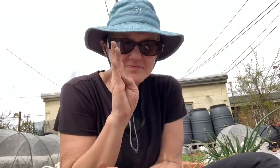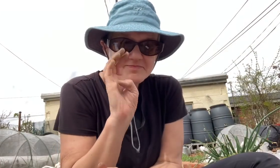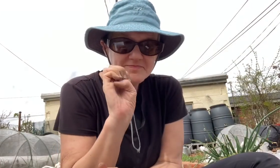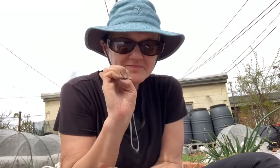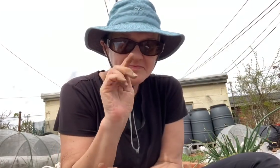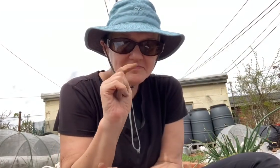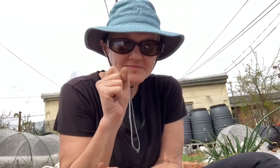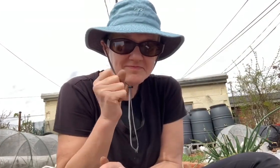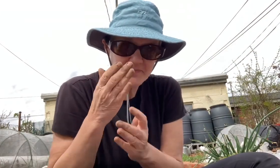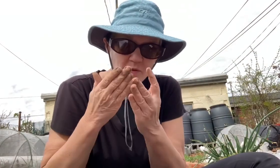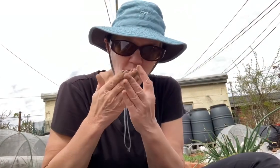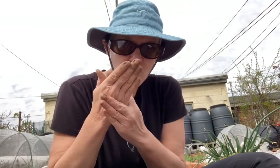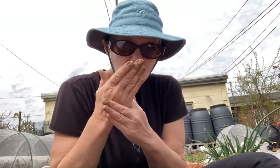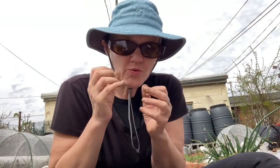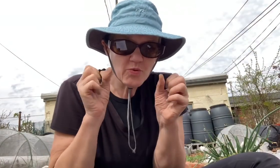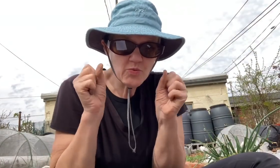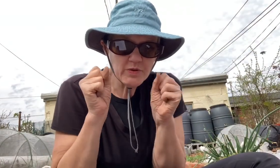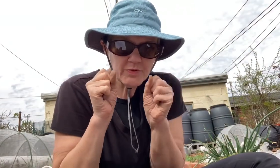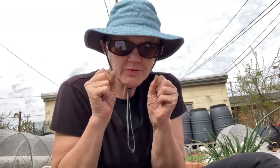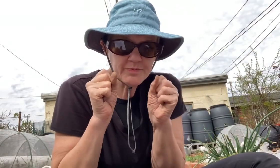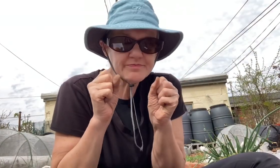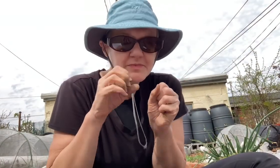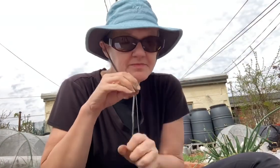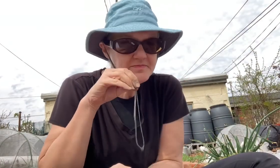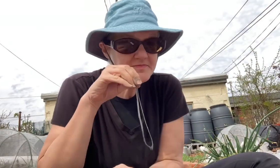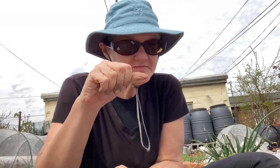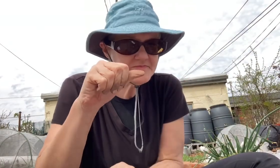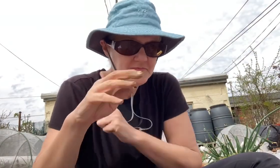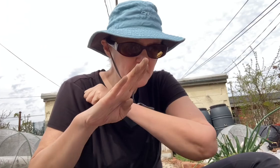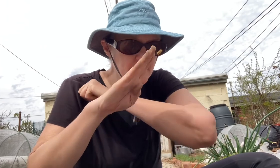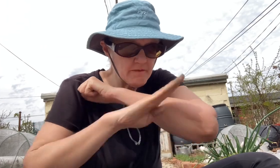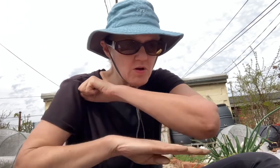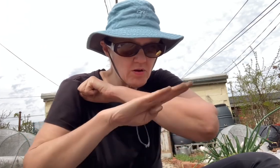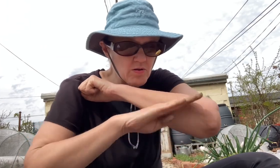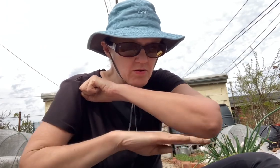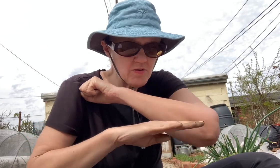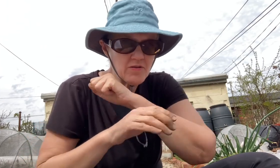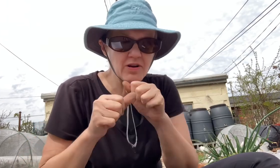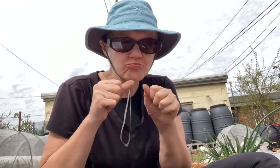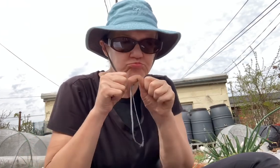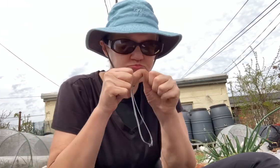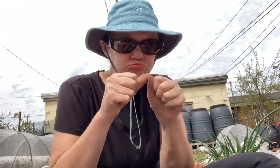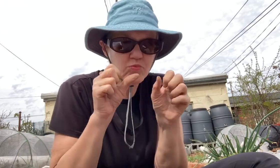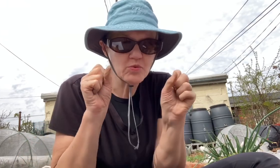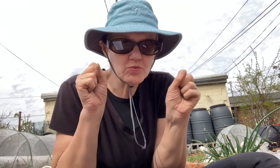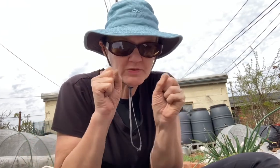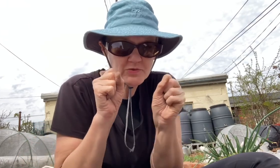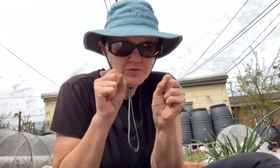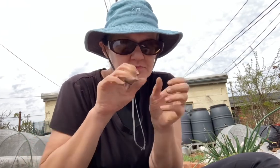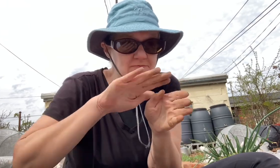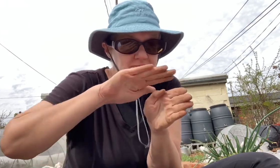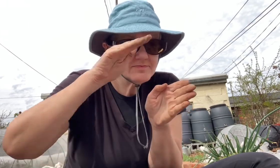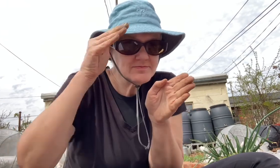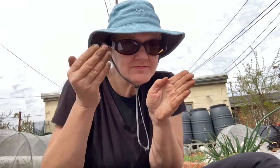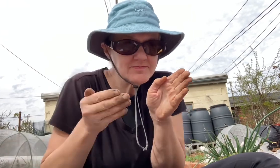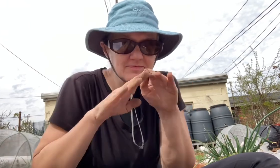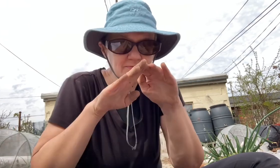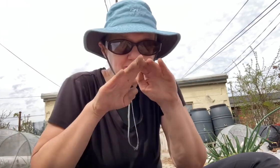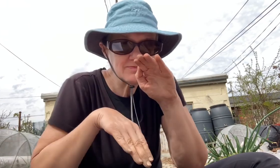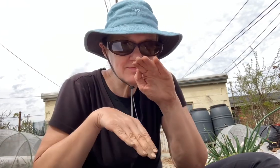Now I left several beets in the soil through the winter. I sowed them in the fall, and I covered them if